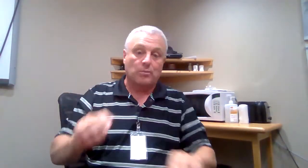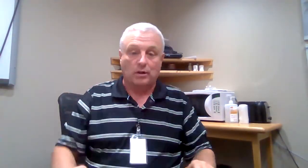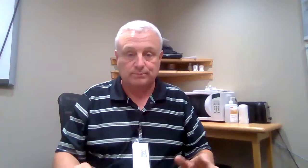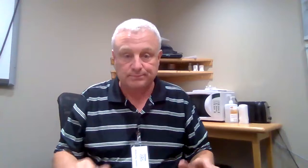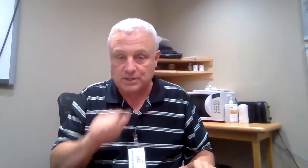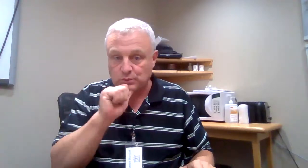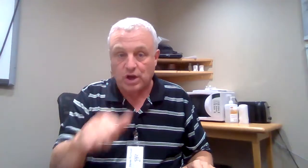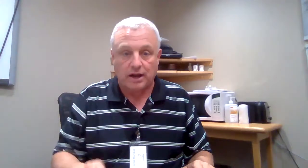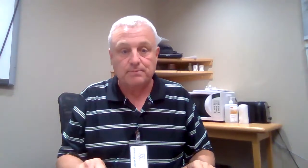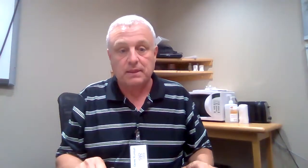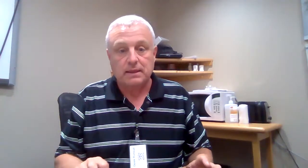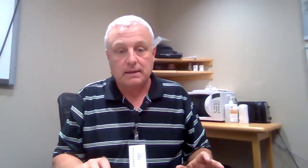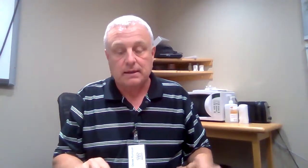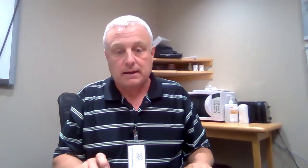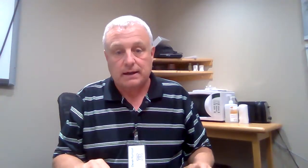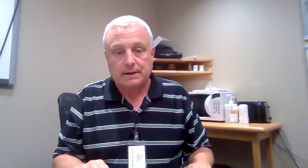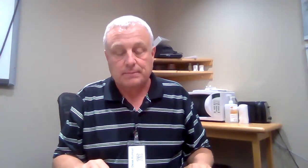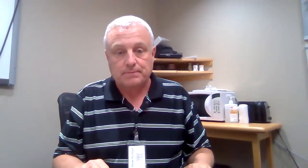to normal, because we're not.